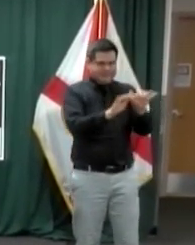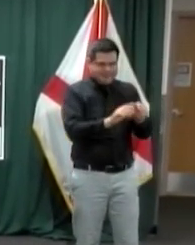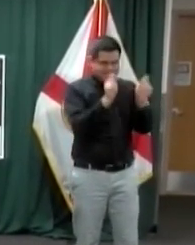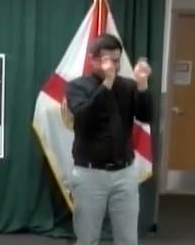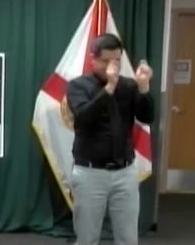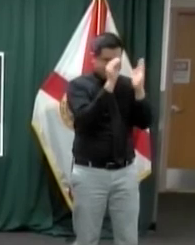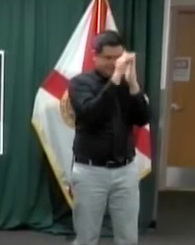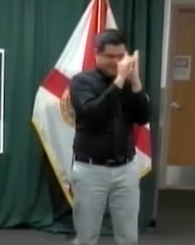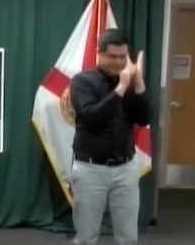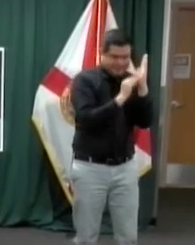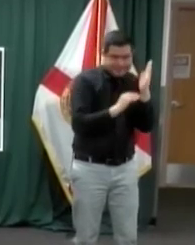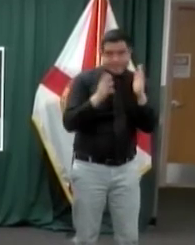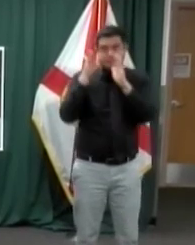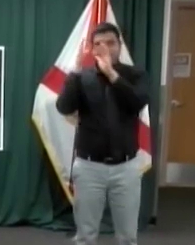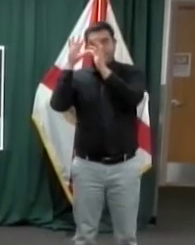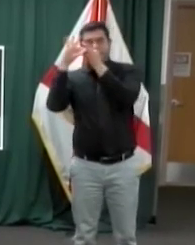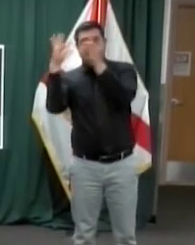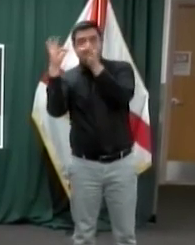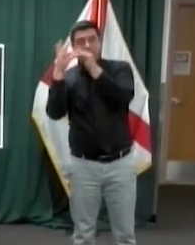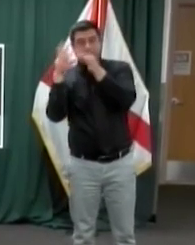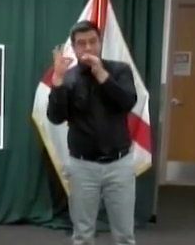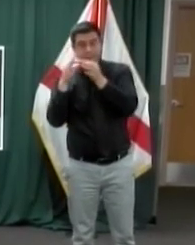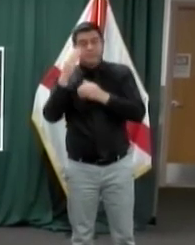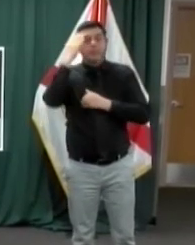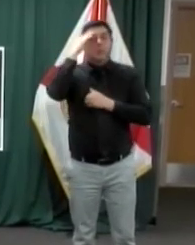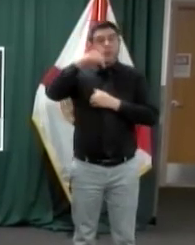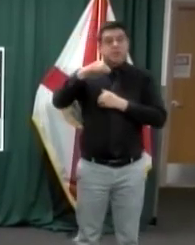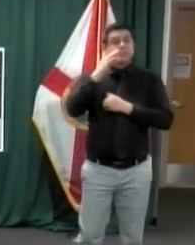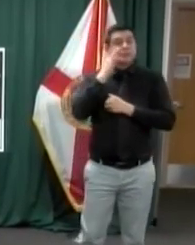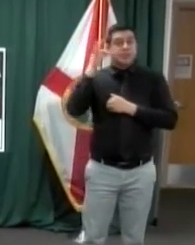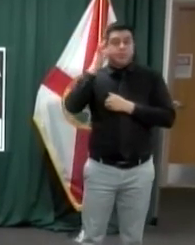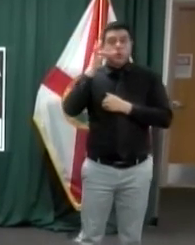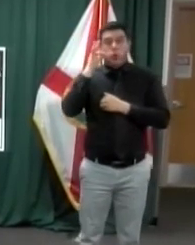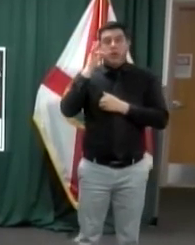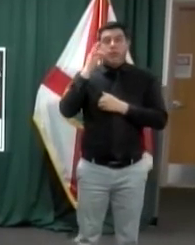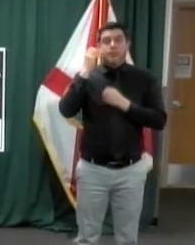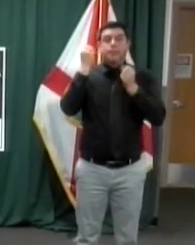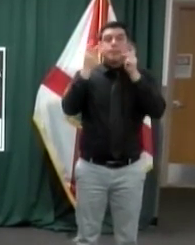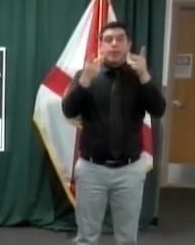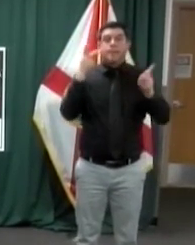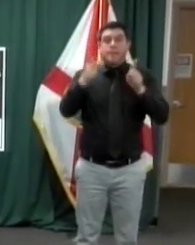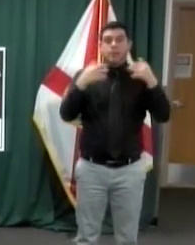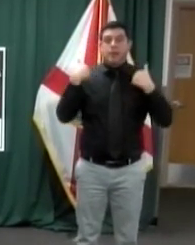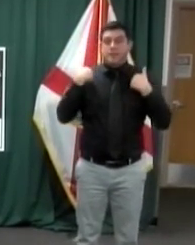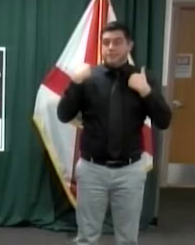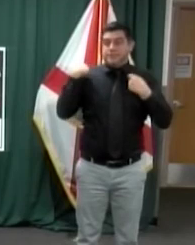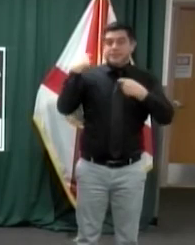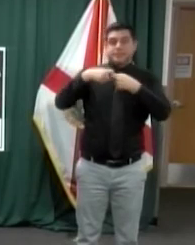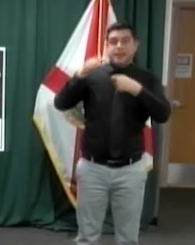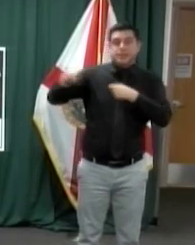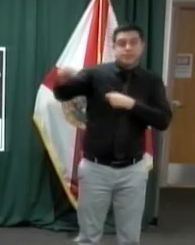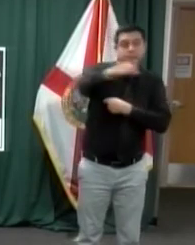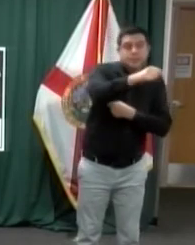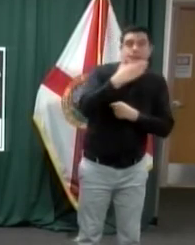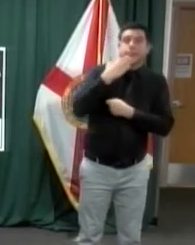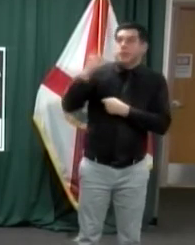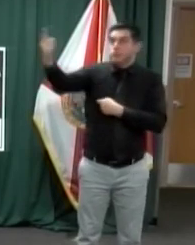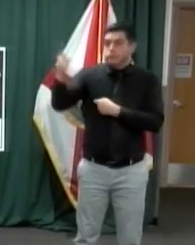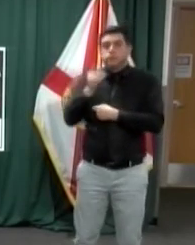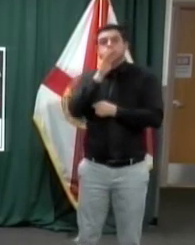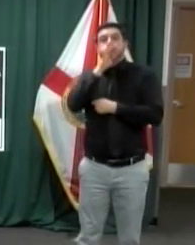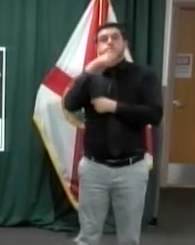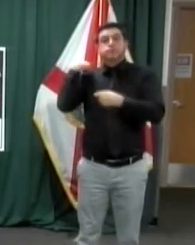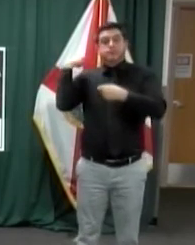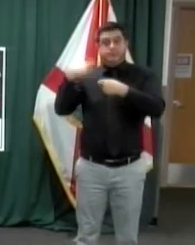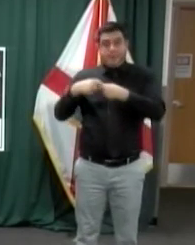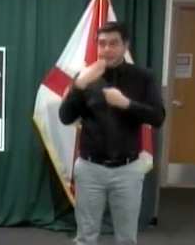a significant Hispanic population here in Seminole County, and we're grateful to have you here, so thank you. Thank the media for being here today as well to